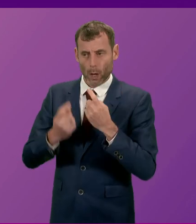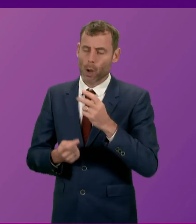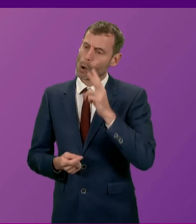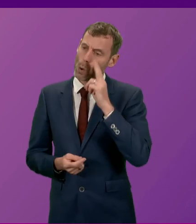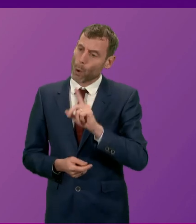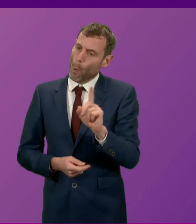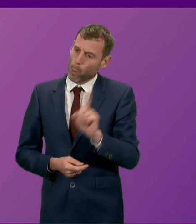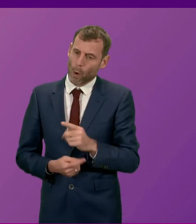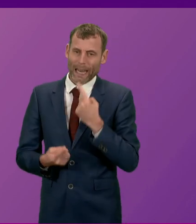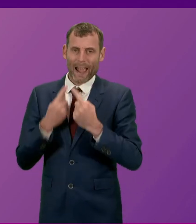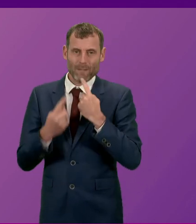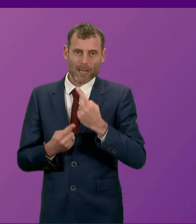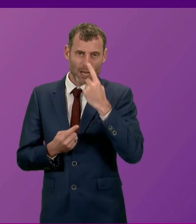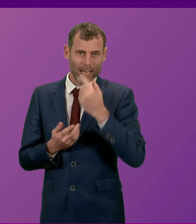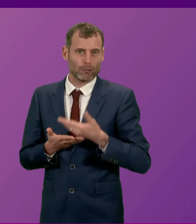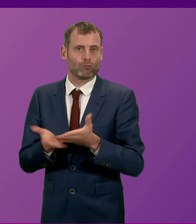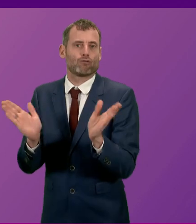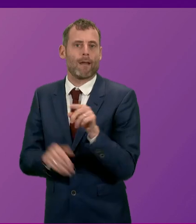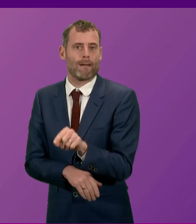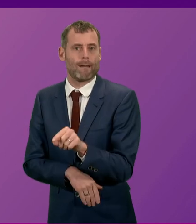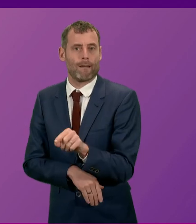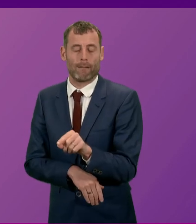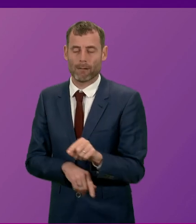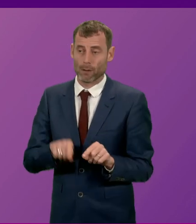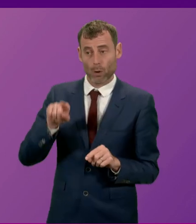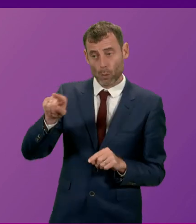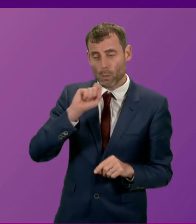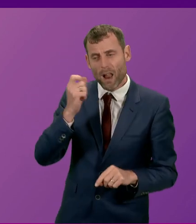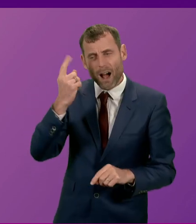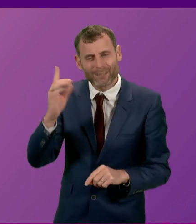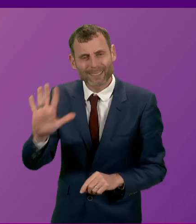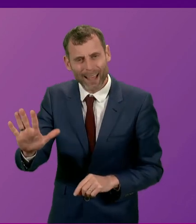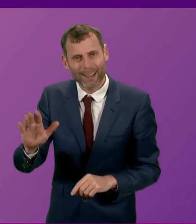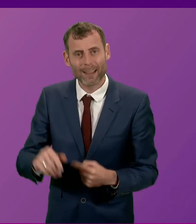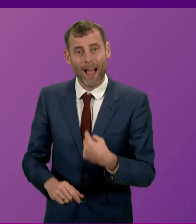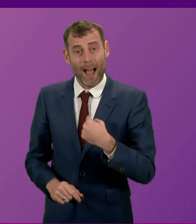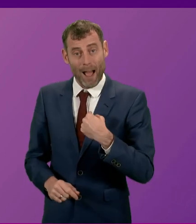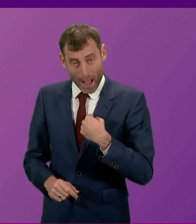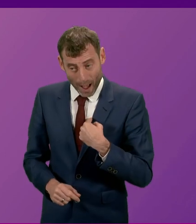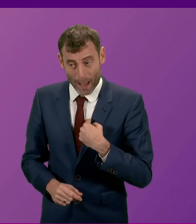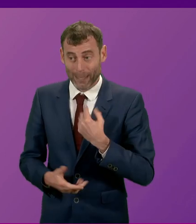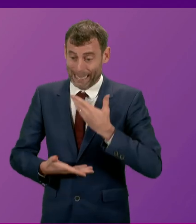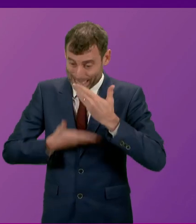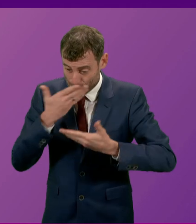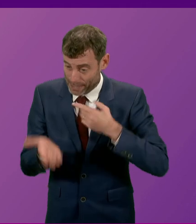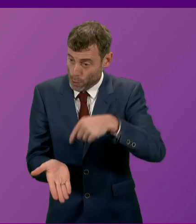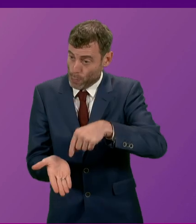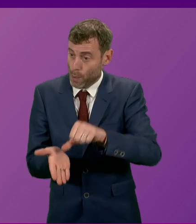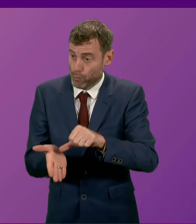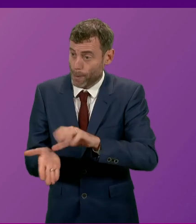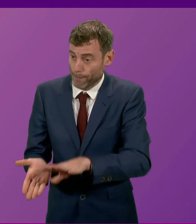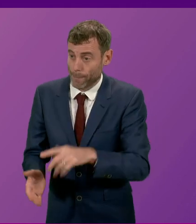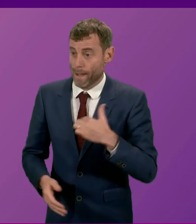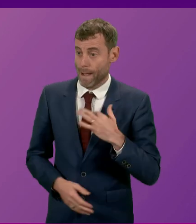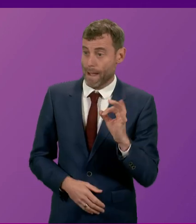be published, because I think Carla Mockin will understand that I am explaining the problem. I haven't got a solution